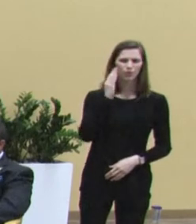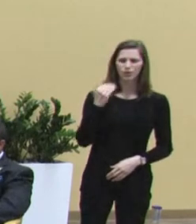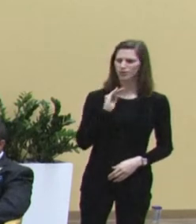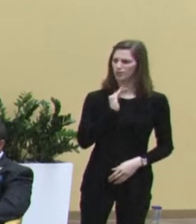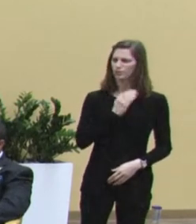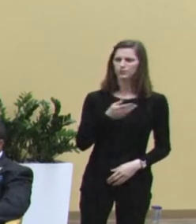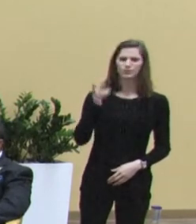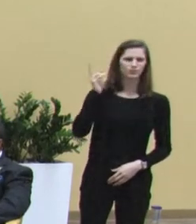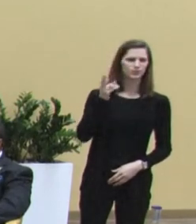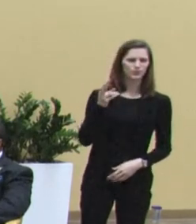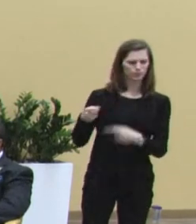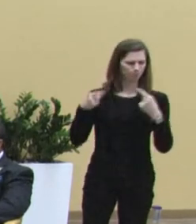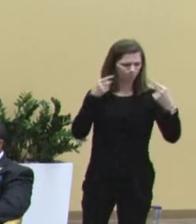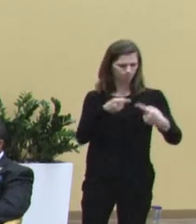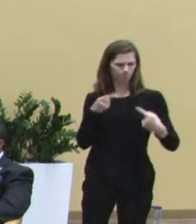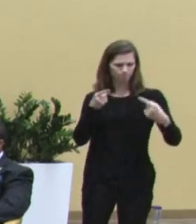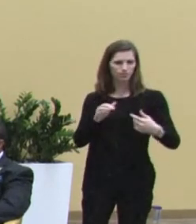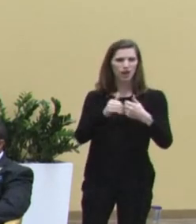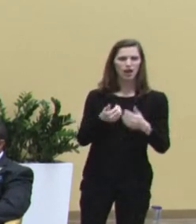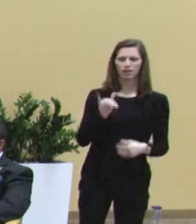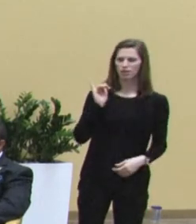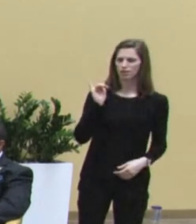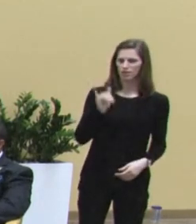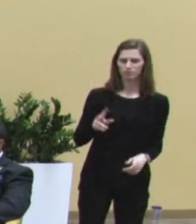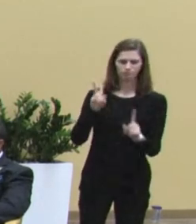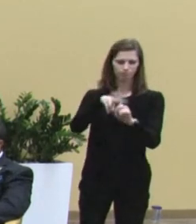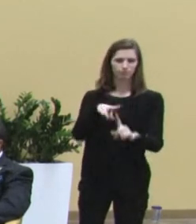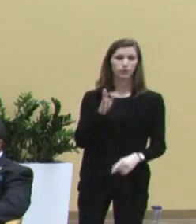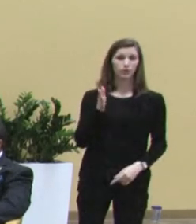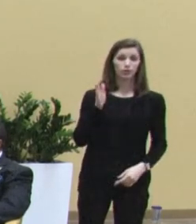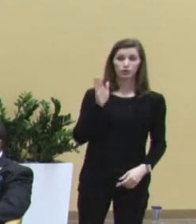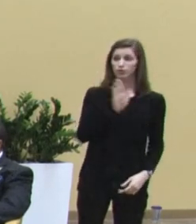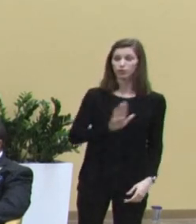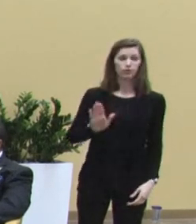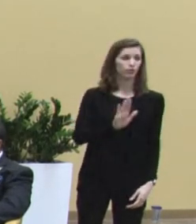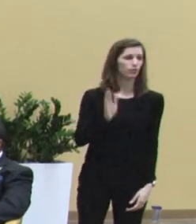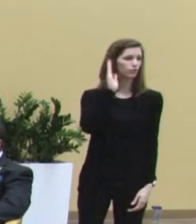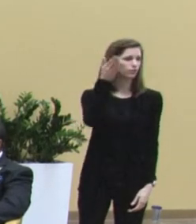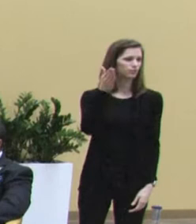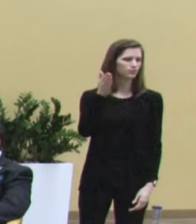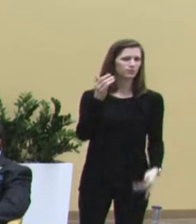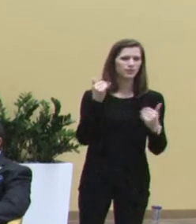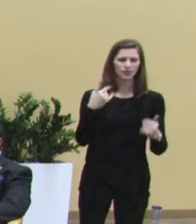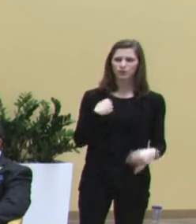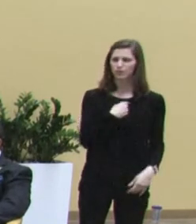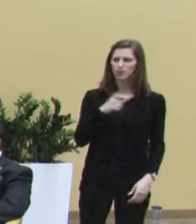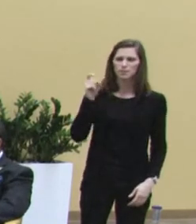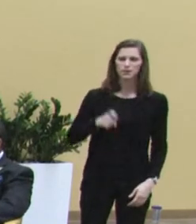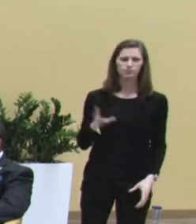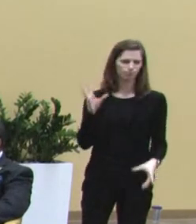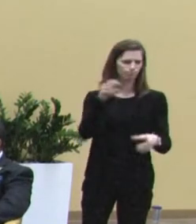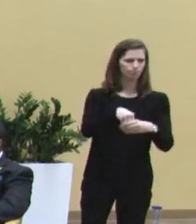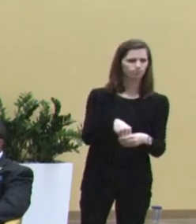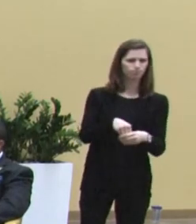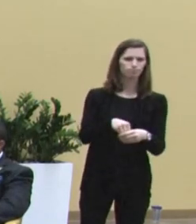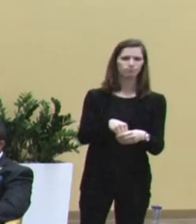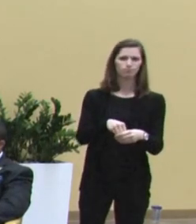relevant to your future, how it's relevant to you now. So we just have to do a better job of engaging and utilizing the tools that we have.